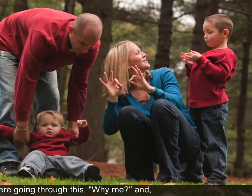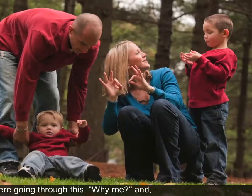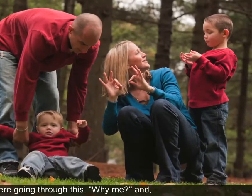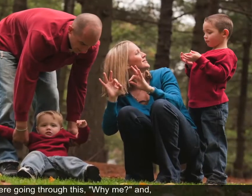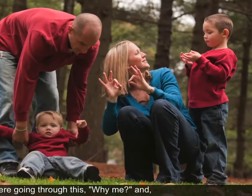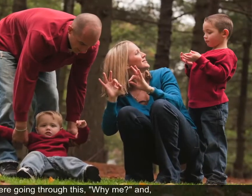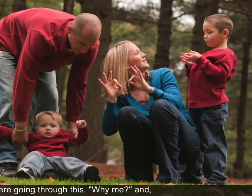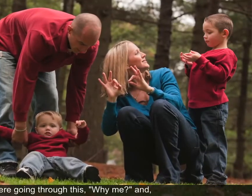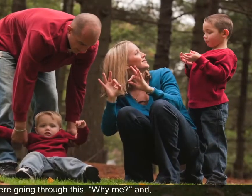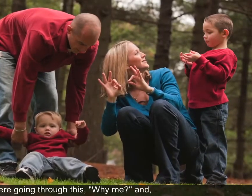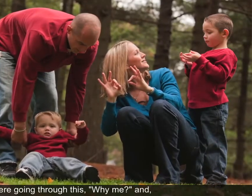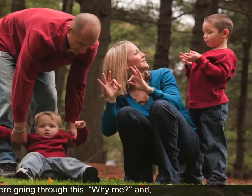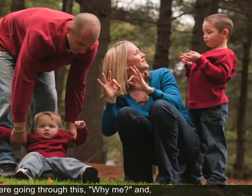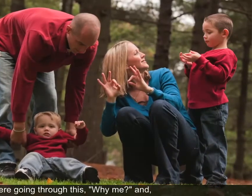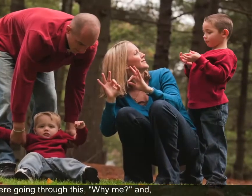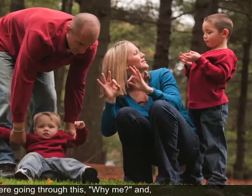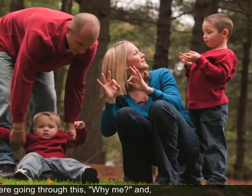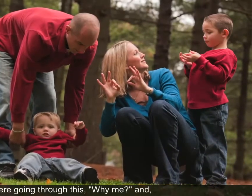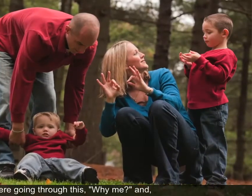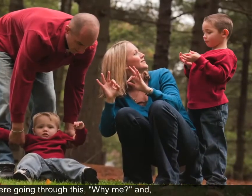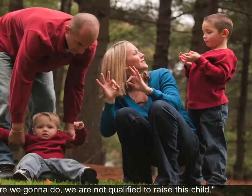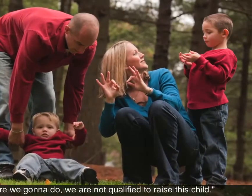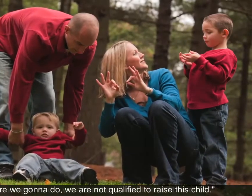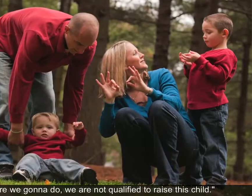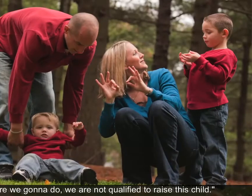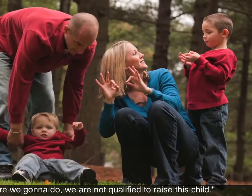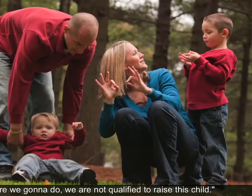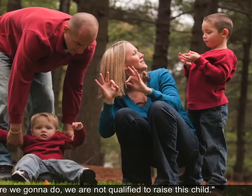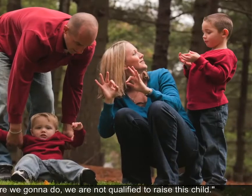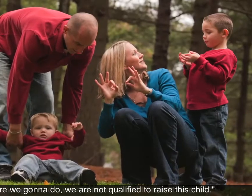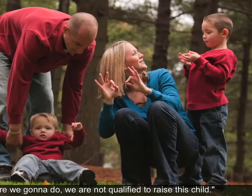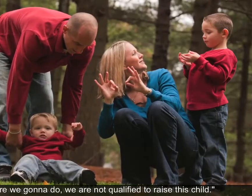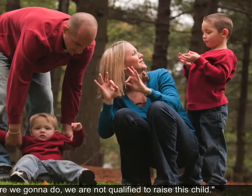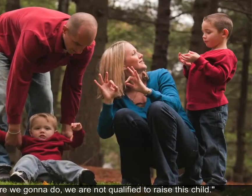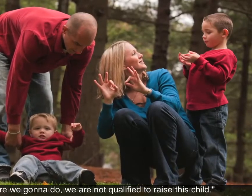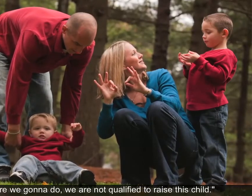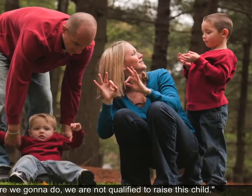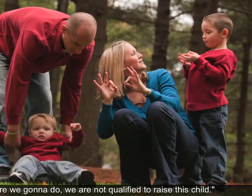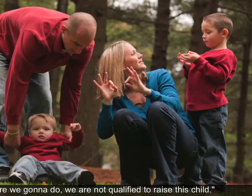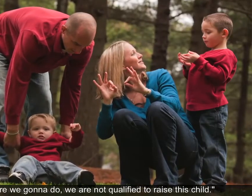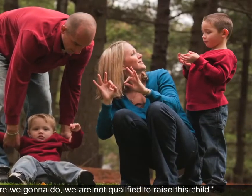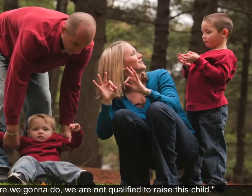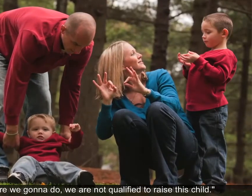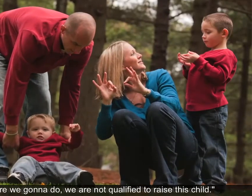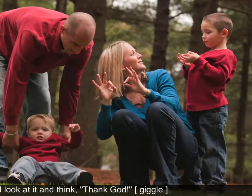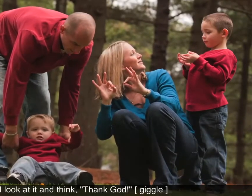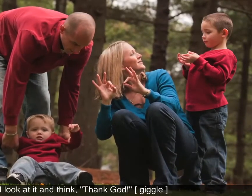were going through this why me and oh my gosh, what are we gonna do? And we're not qualified to raise this child. And now I